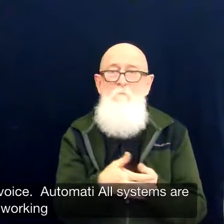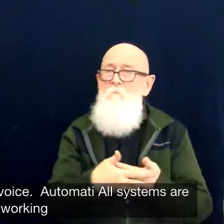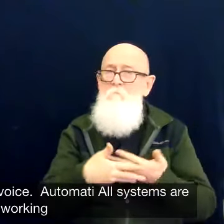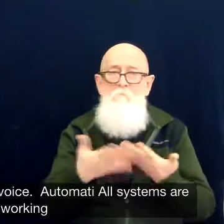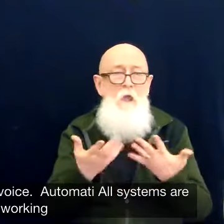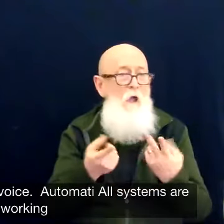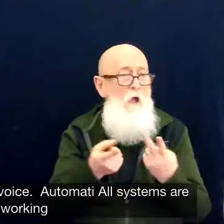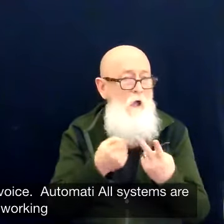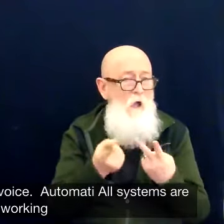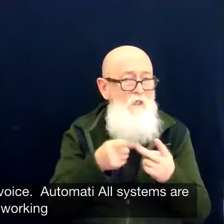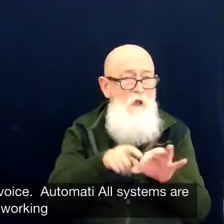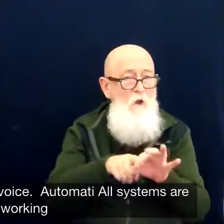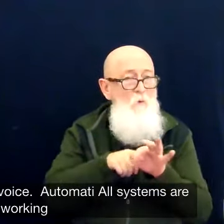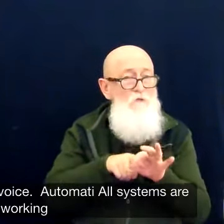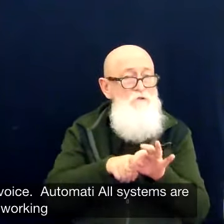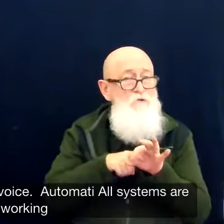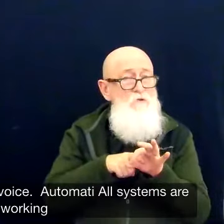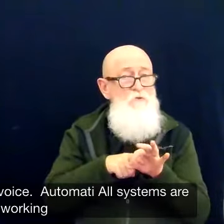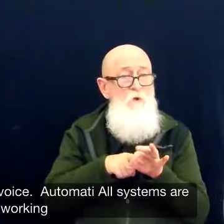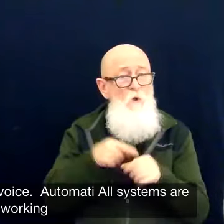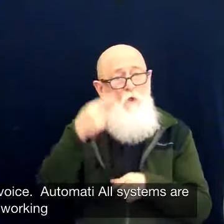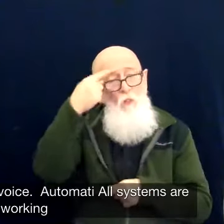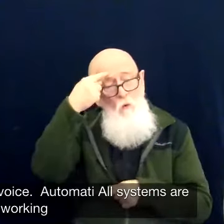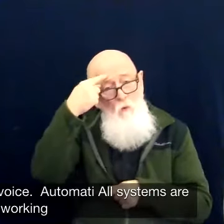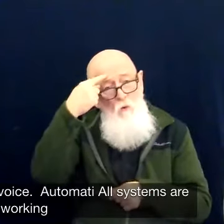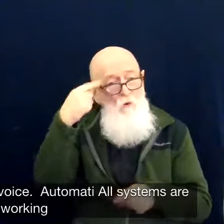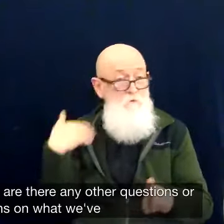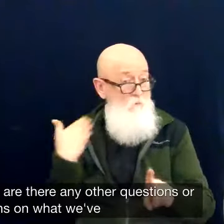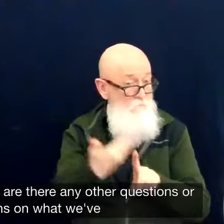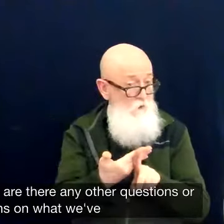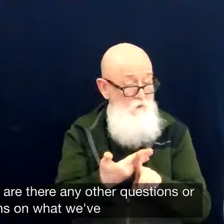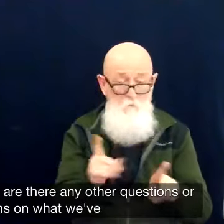any other questions or reflections on what we've covered so far?